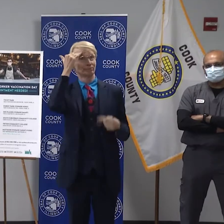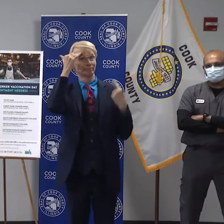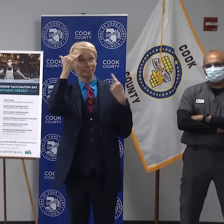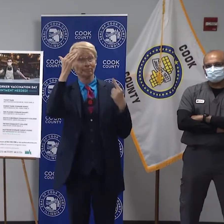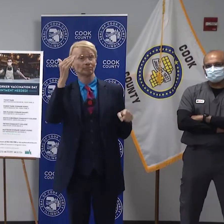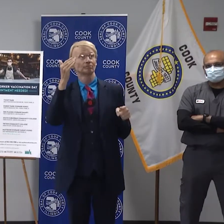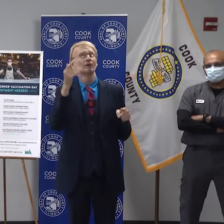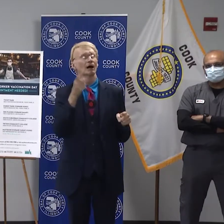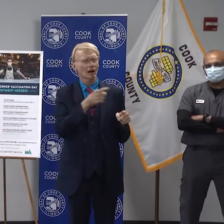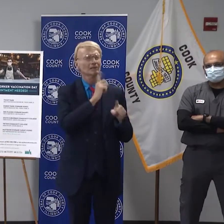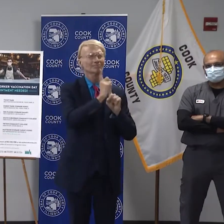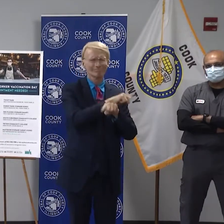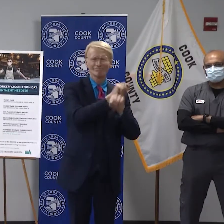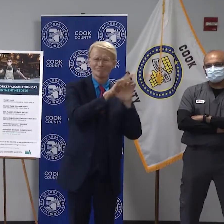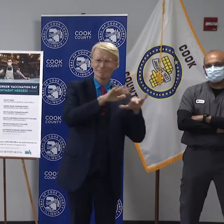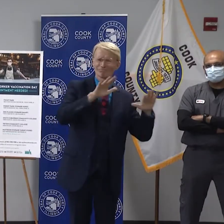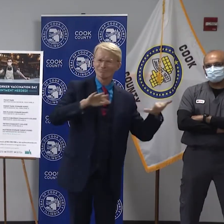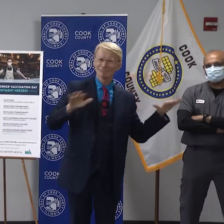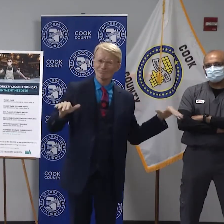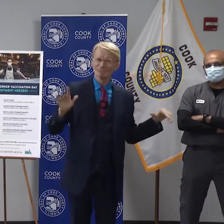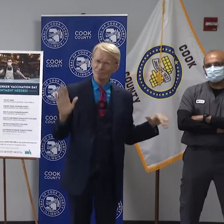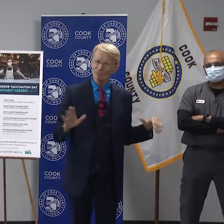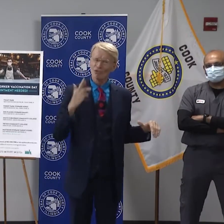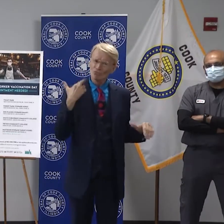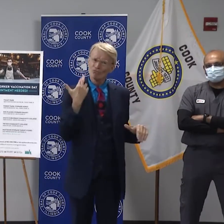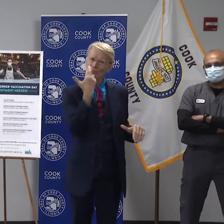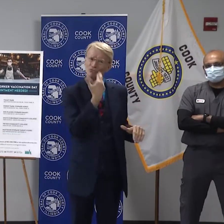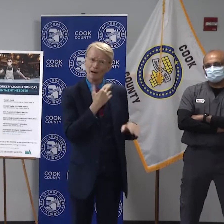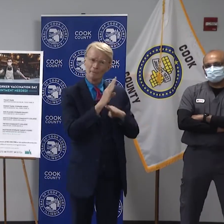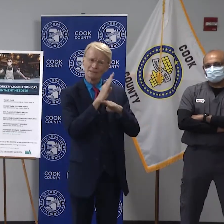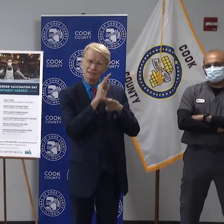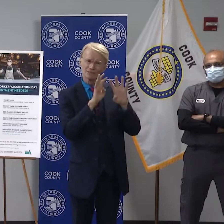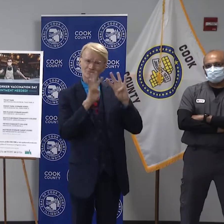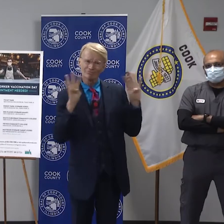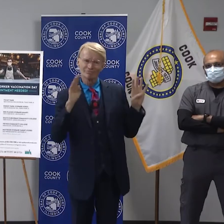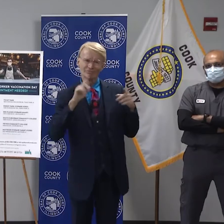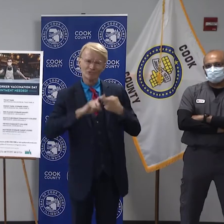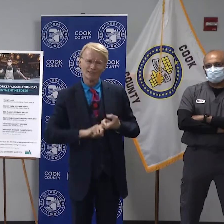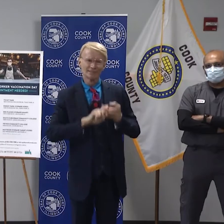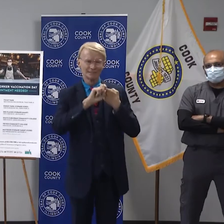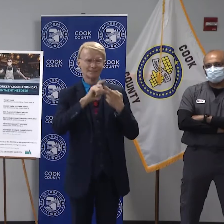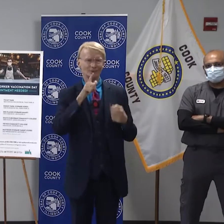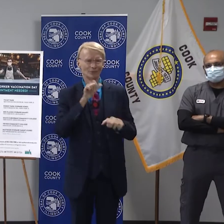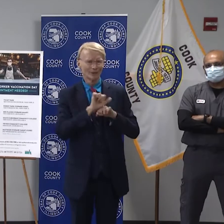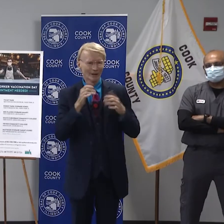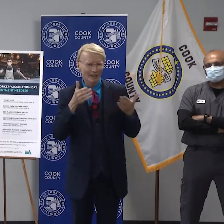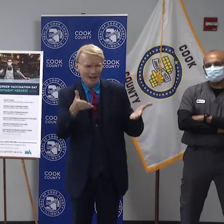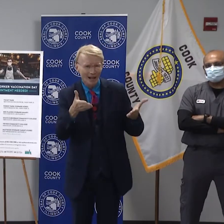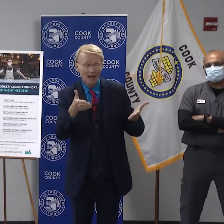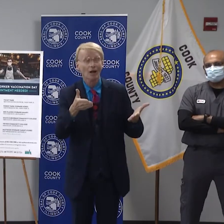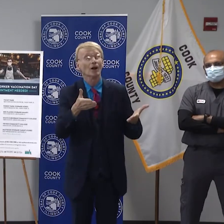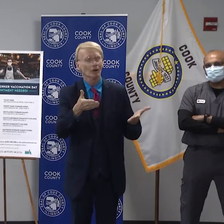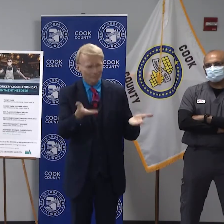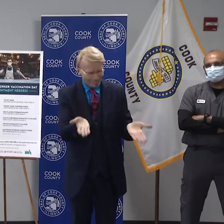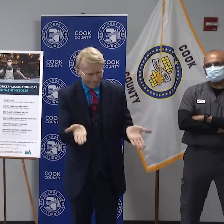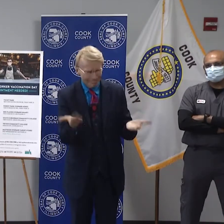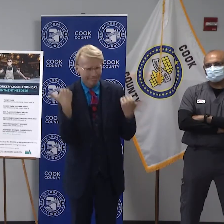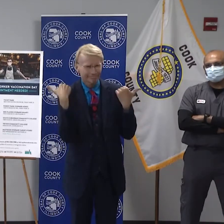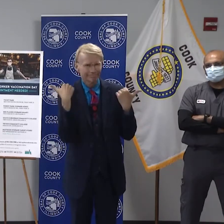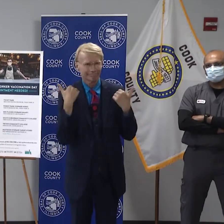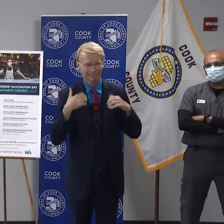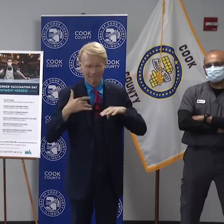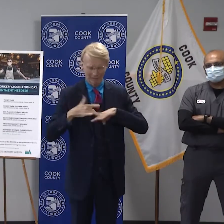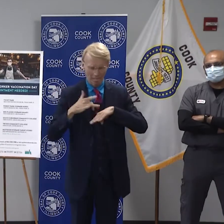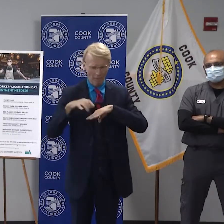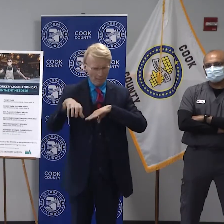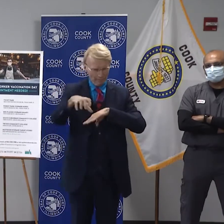this initiative to tell everyone in the restaurant industry to make themselves, to come to the sites that are